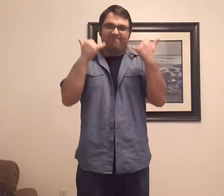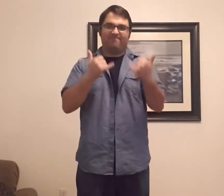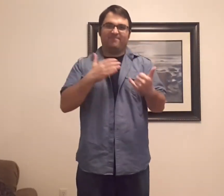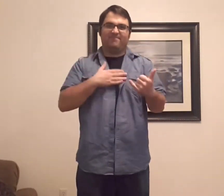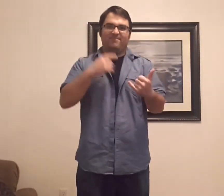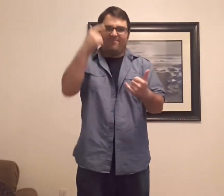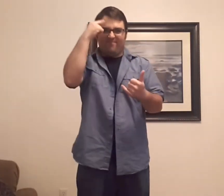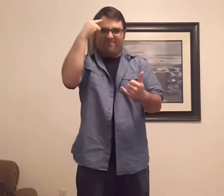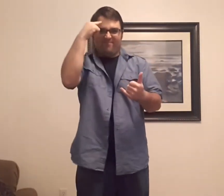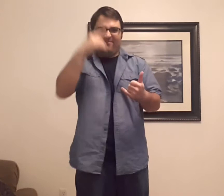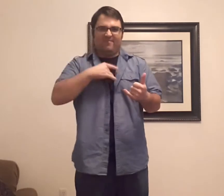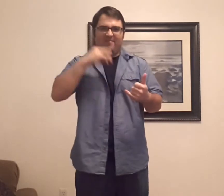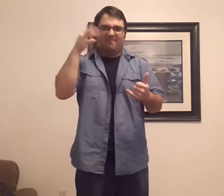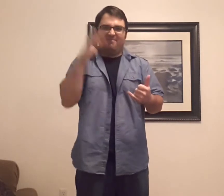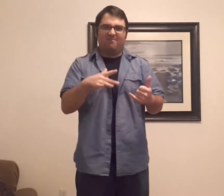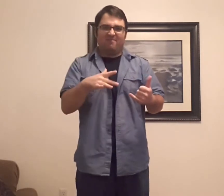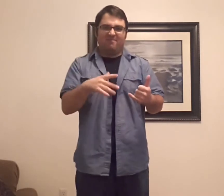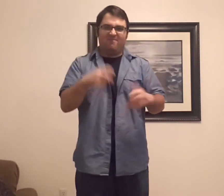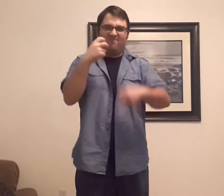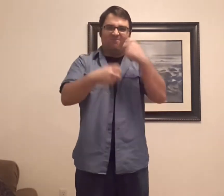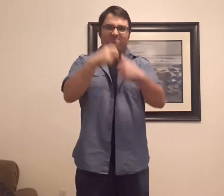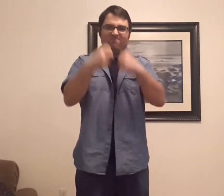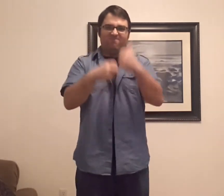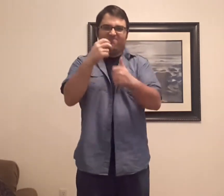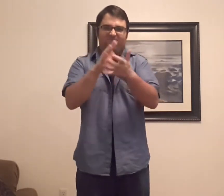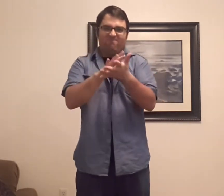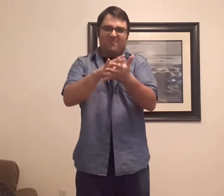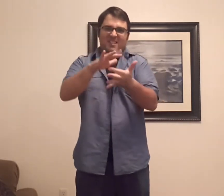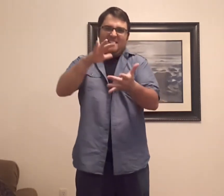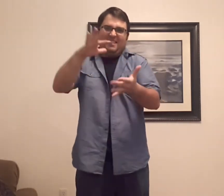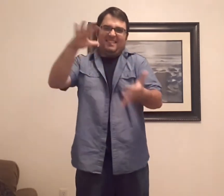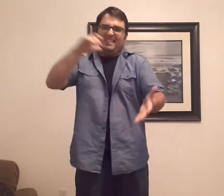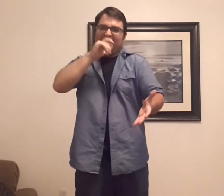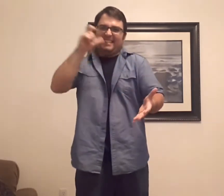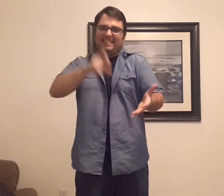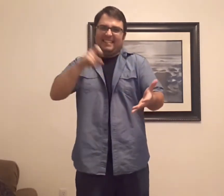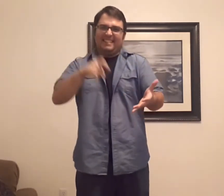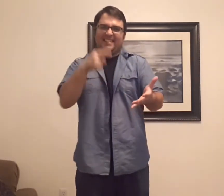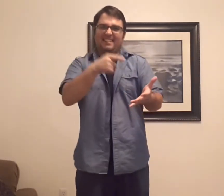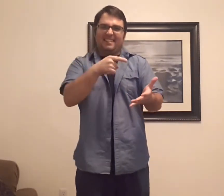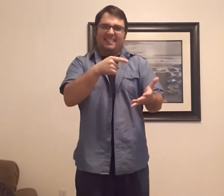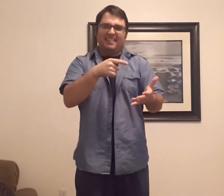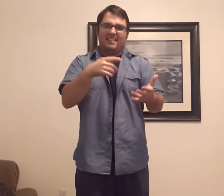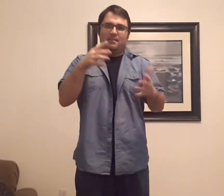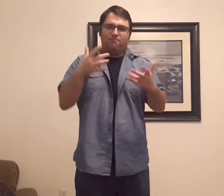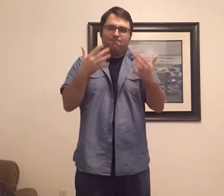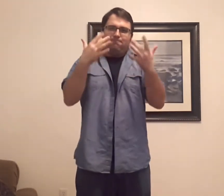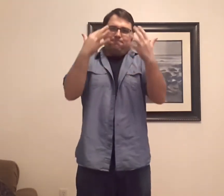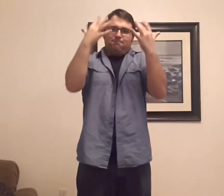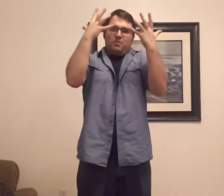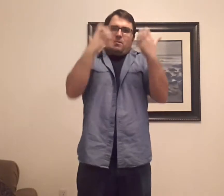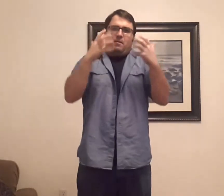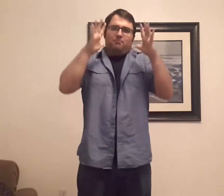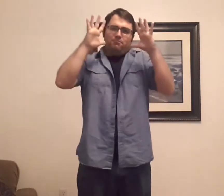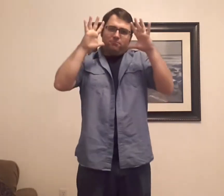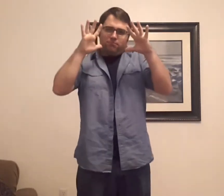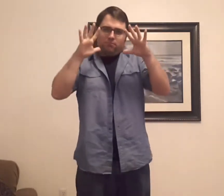mind right now. Stacking up problems that are so unnecessary. Wish that I could slow things